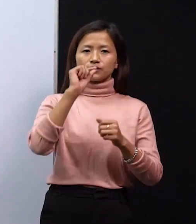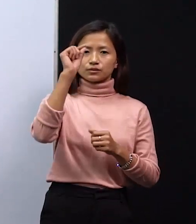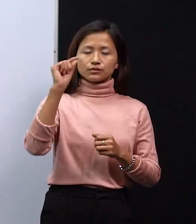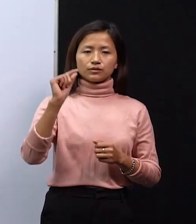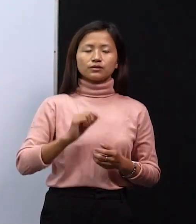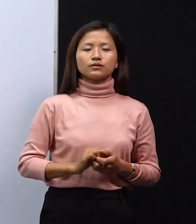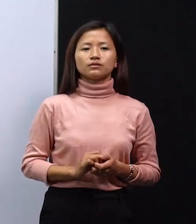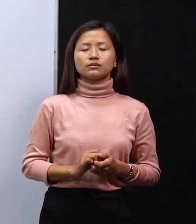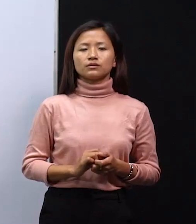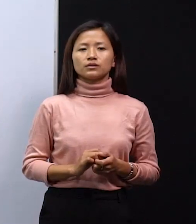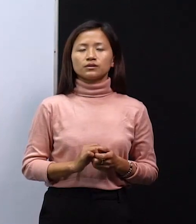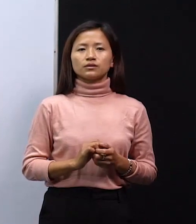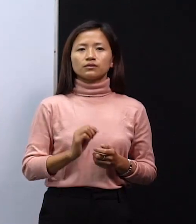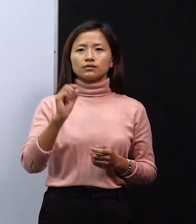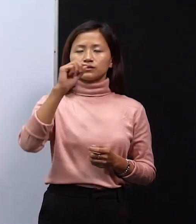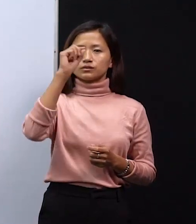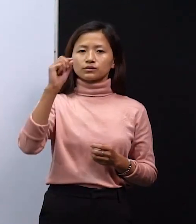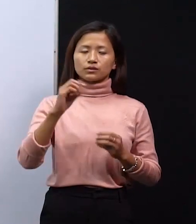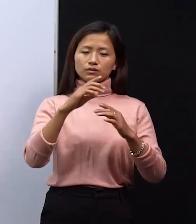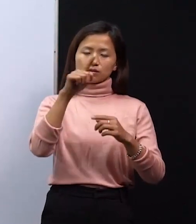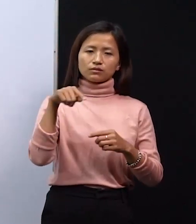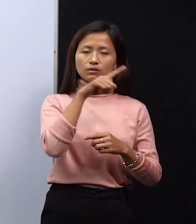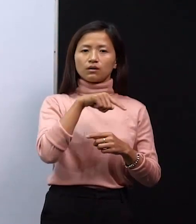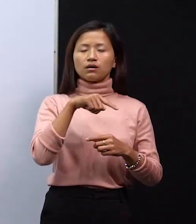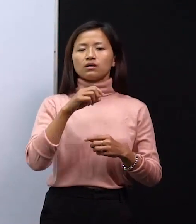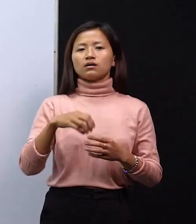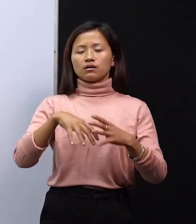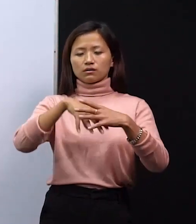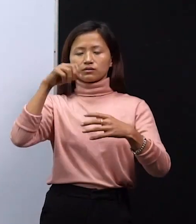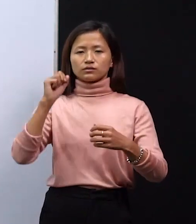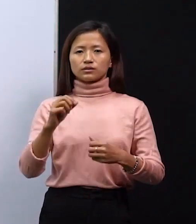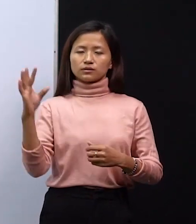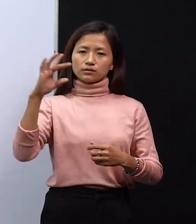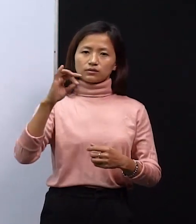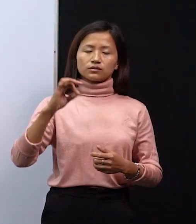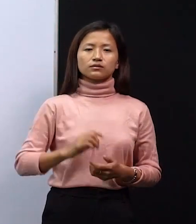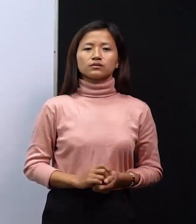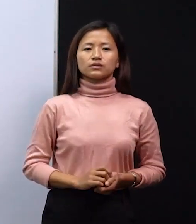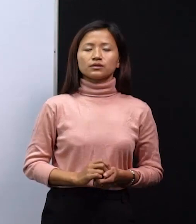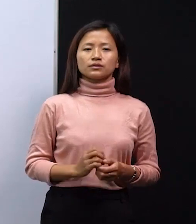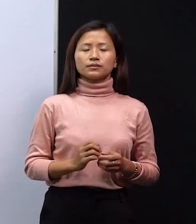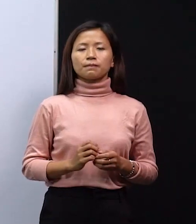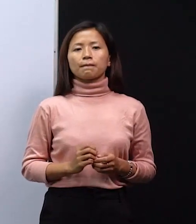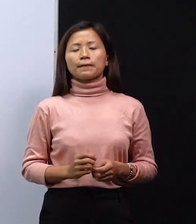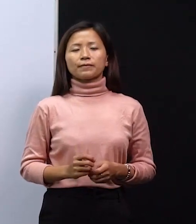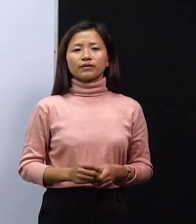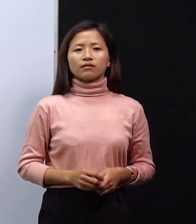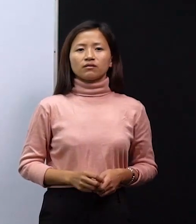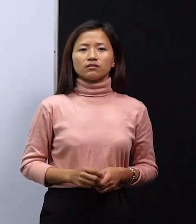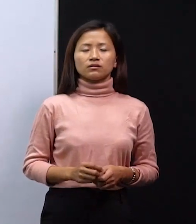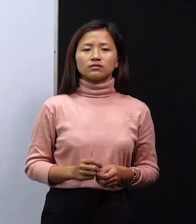more square, so I will put the square outside again. So it will look like this: b to the power 2, the whole square,